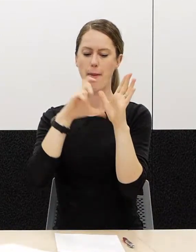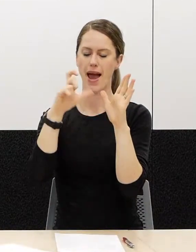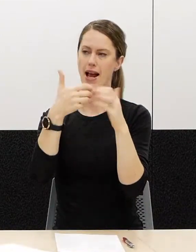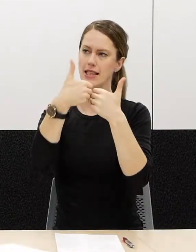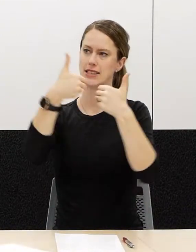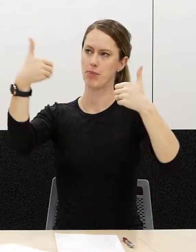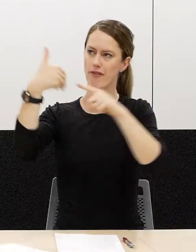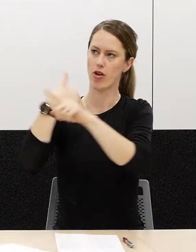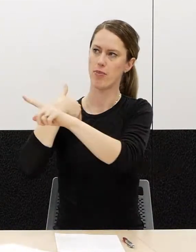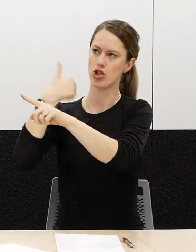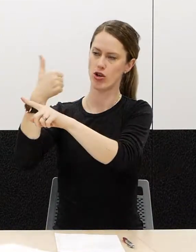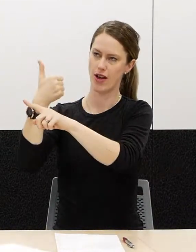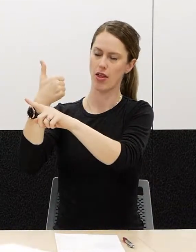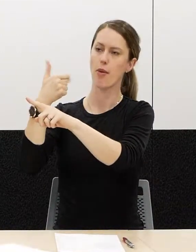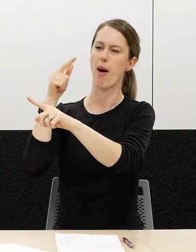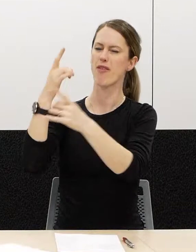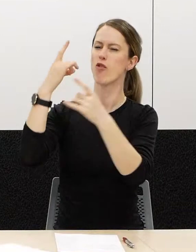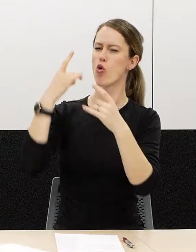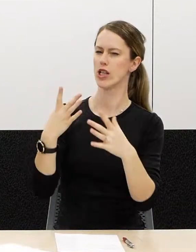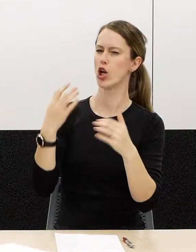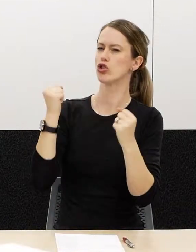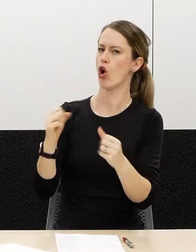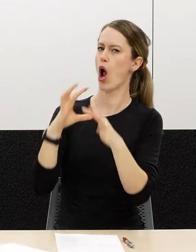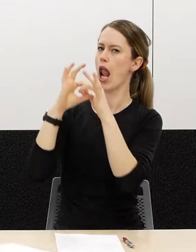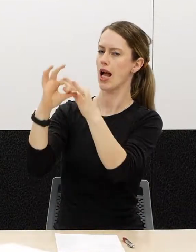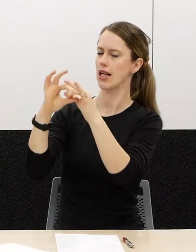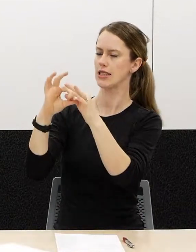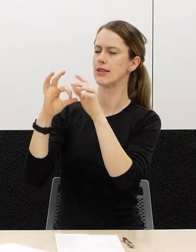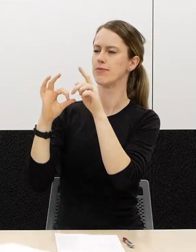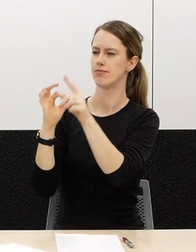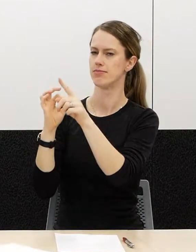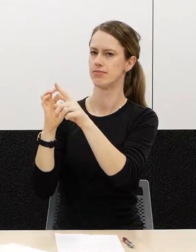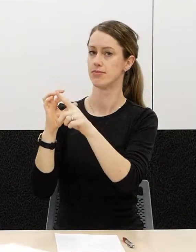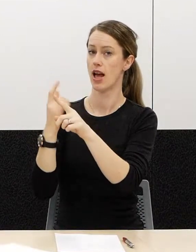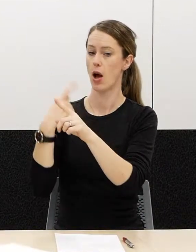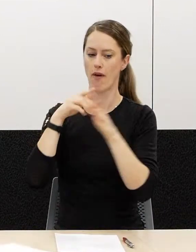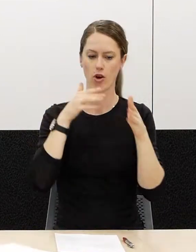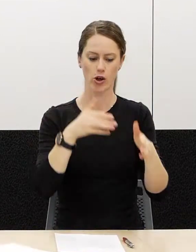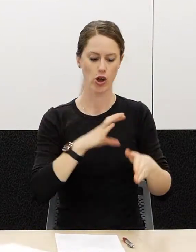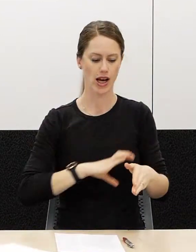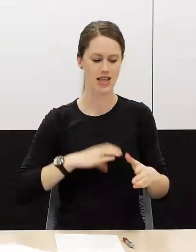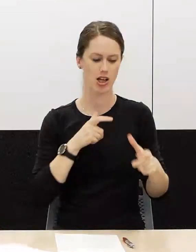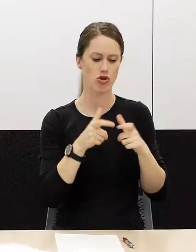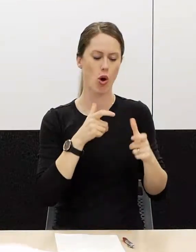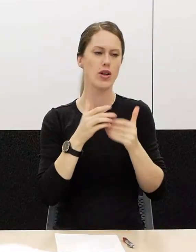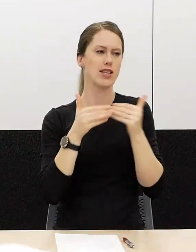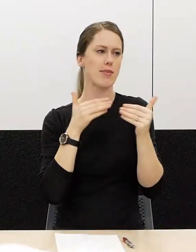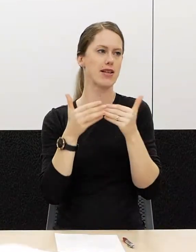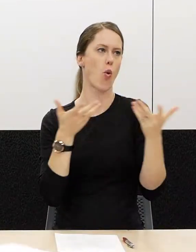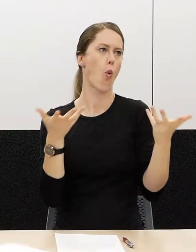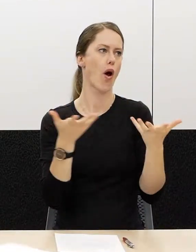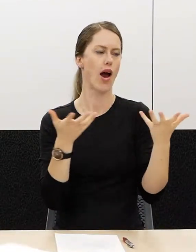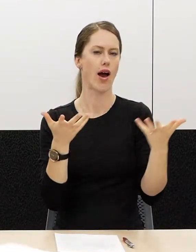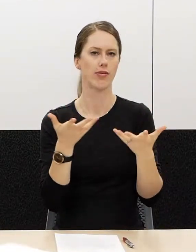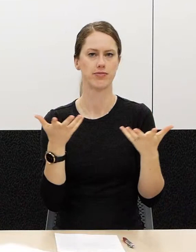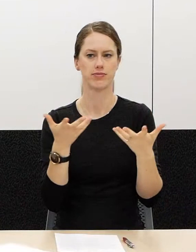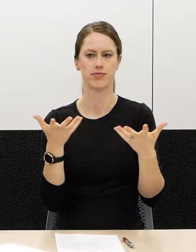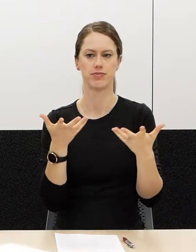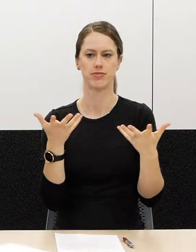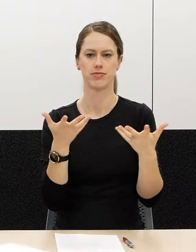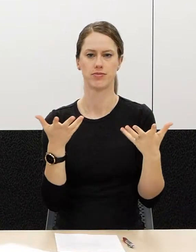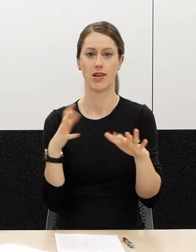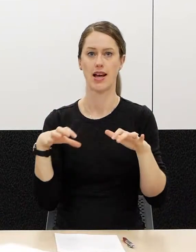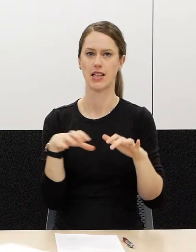already created some strong links there. So our focus is on cancer control, regardless of where